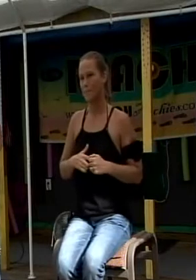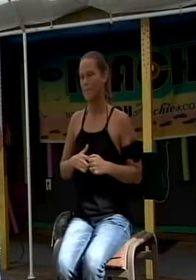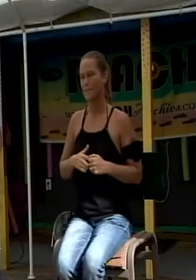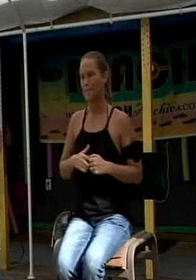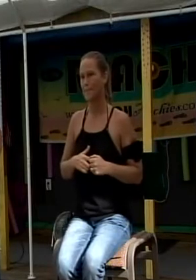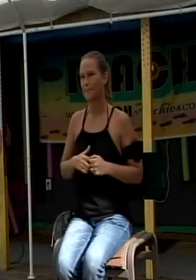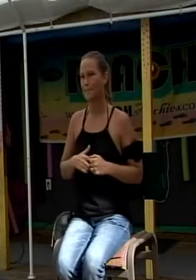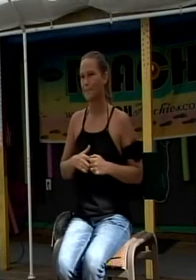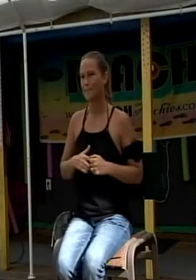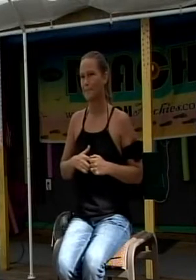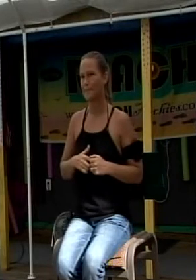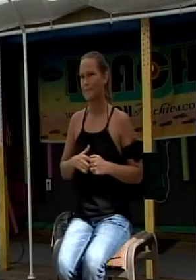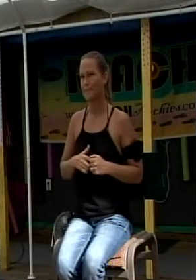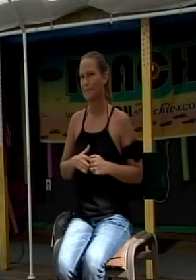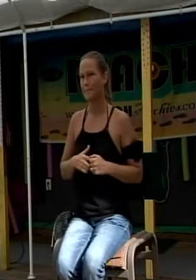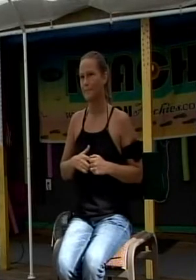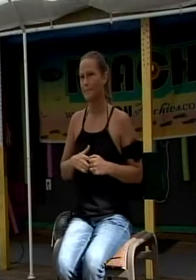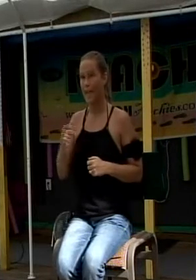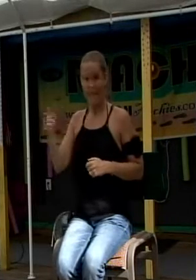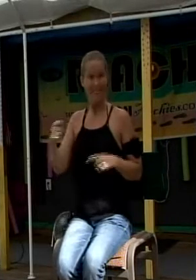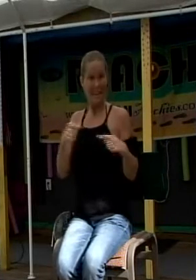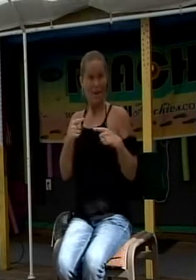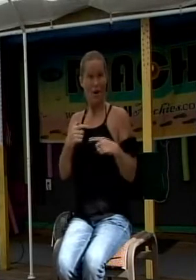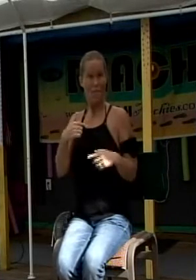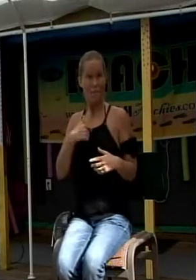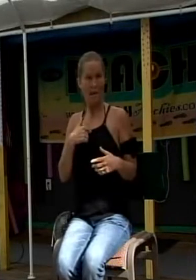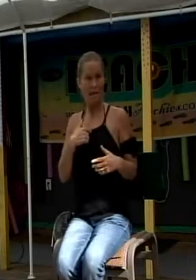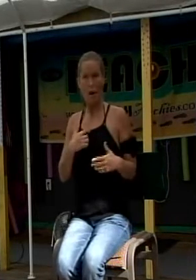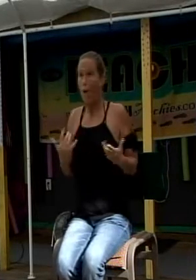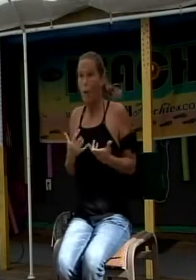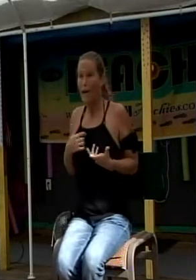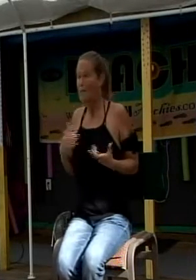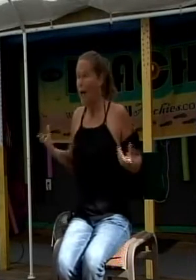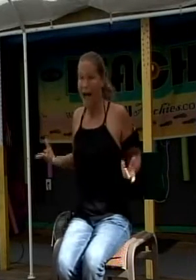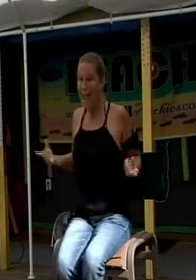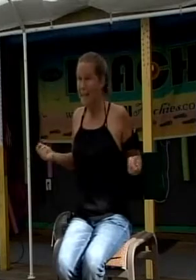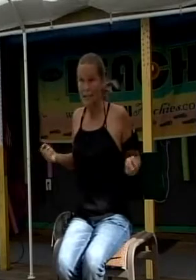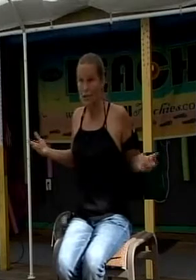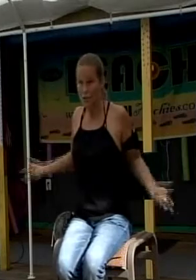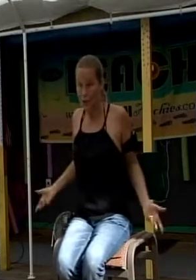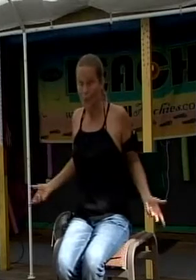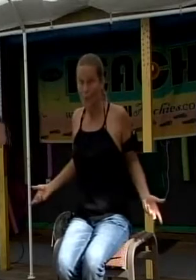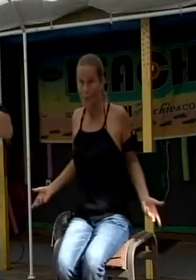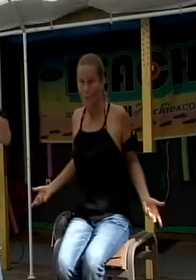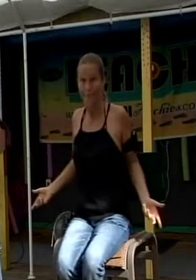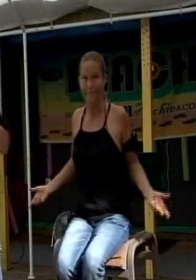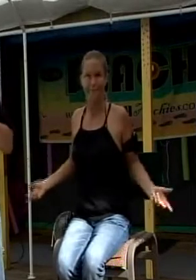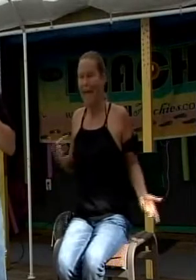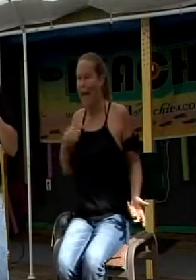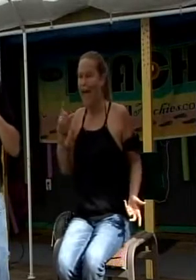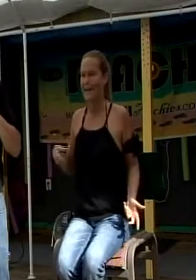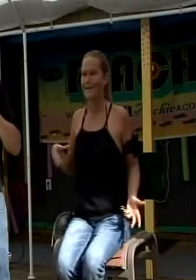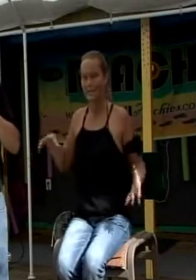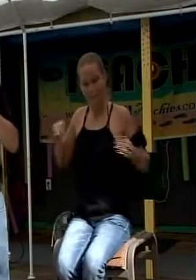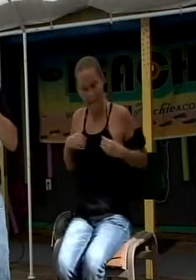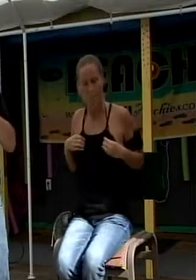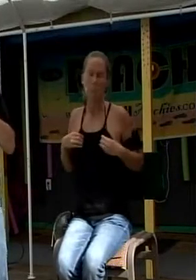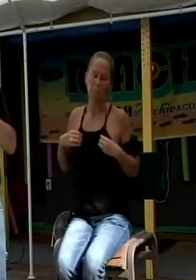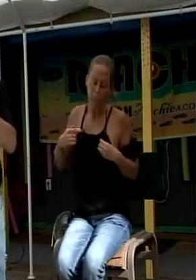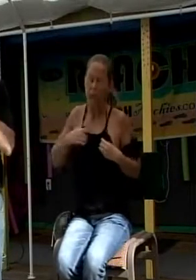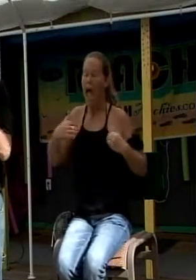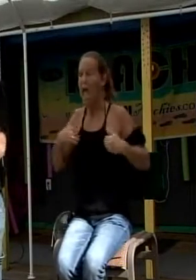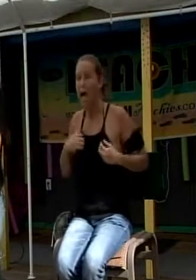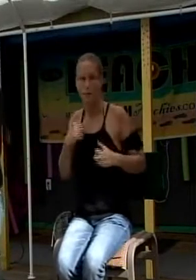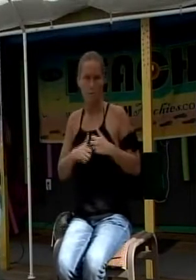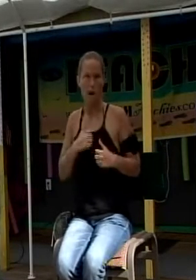problem, what are you going to do about it? It's your problem. You better own it. Quit blaming other people. You can spend the rest of your life saying, well, it's